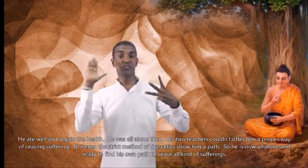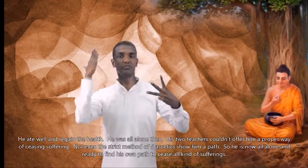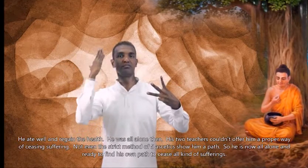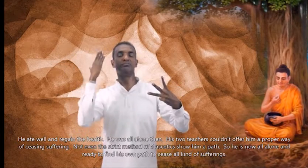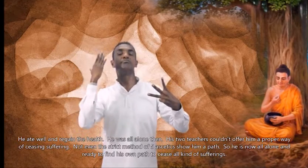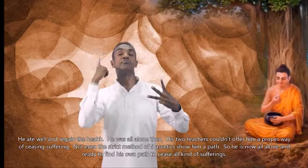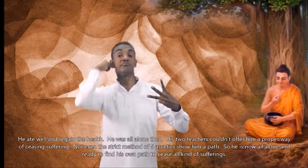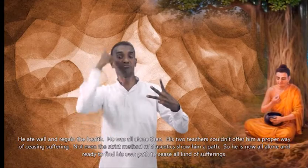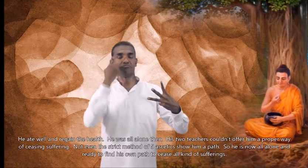suffering.